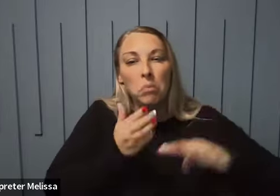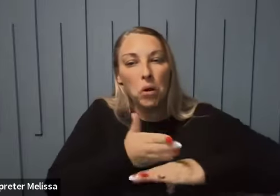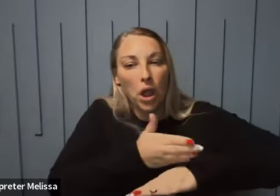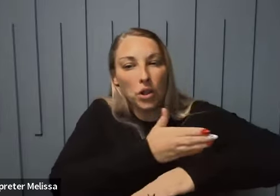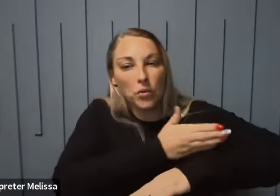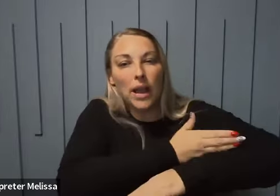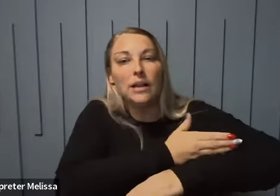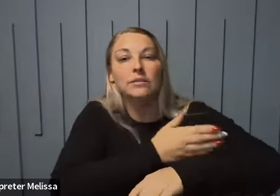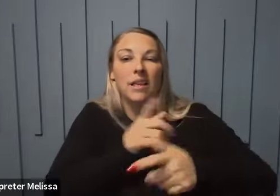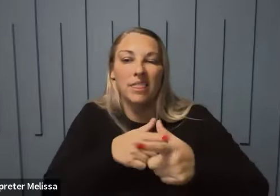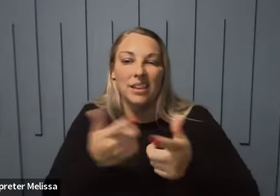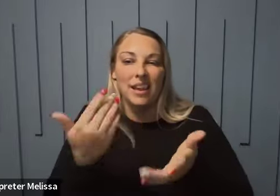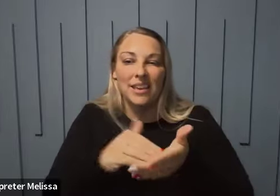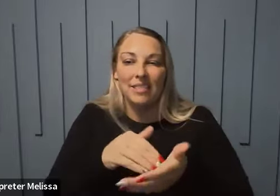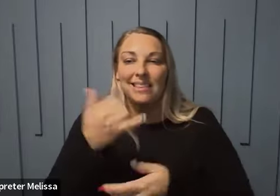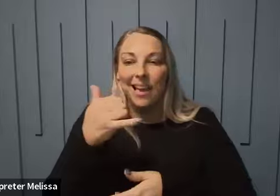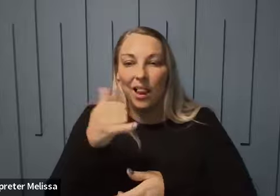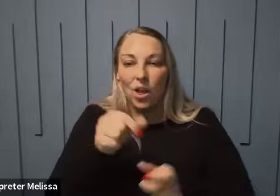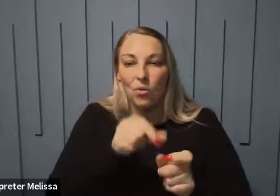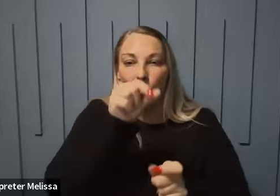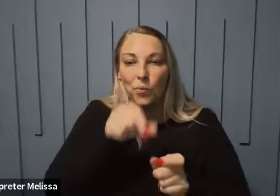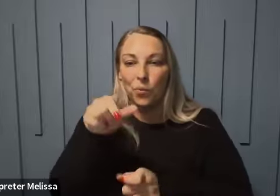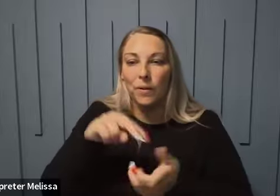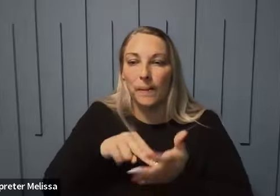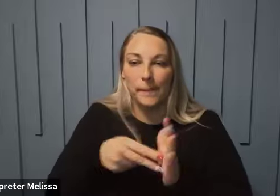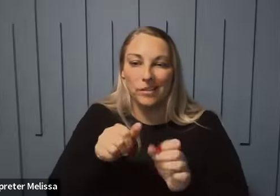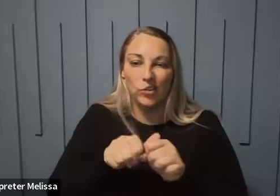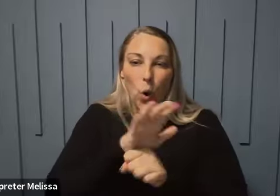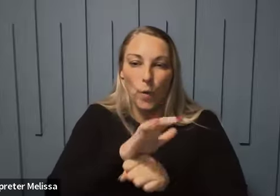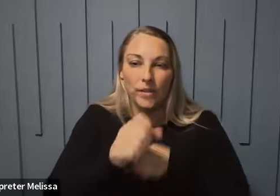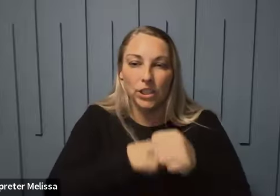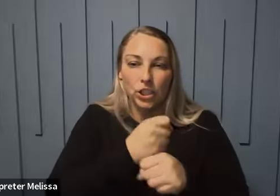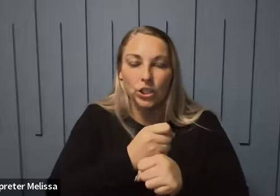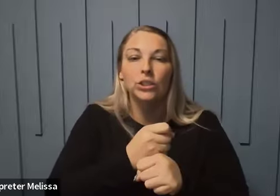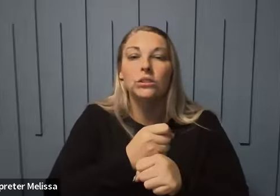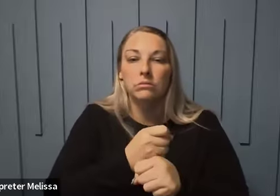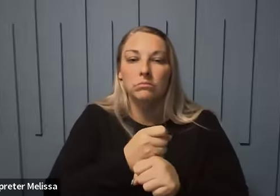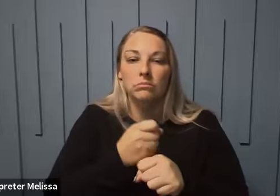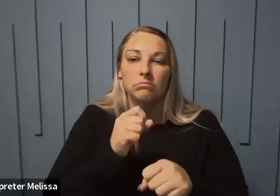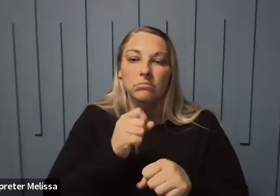this was spring of last year of his 11th grade year. And he is, I would have never